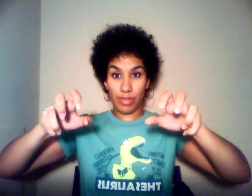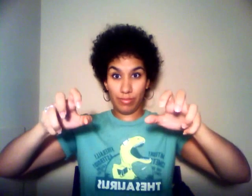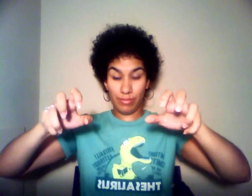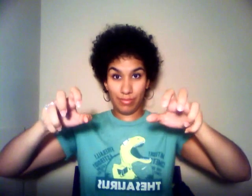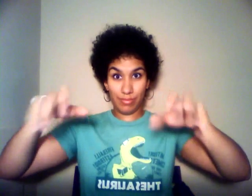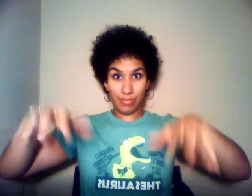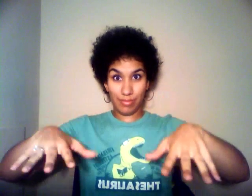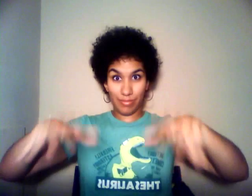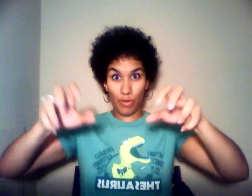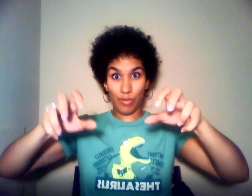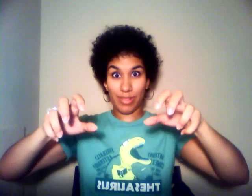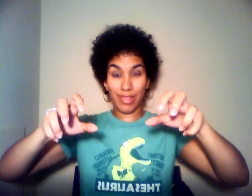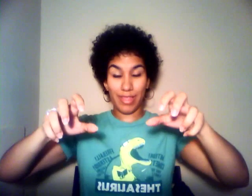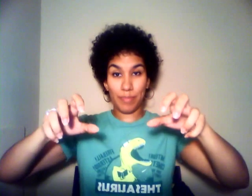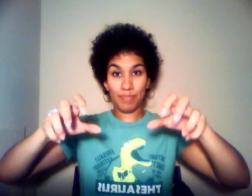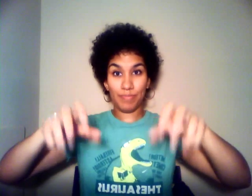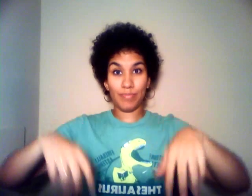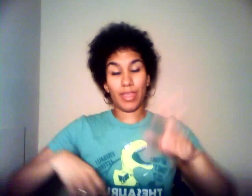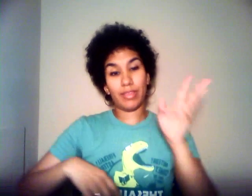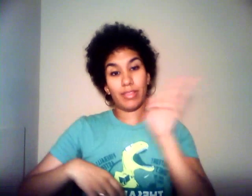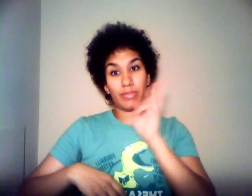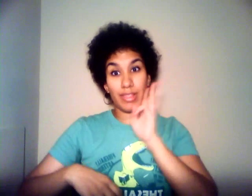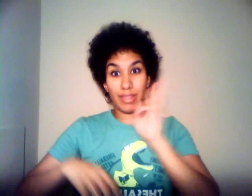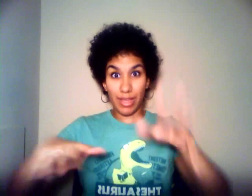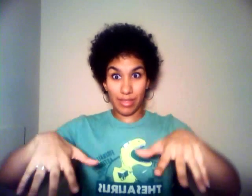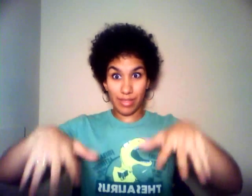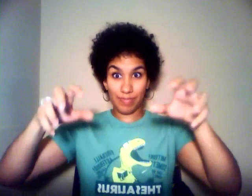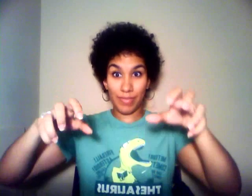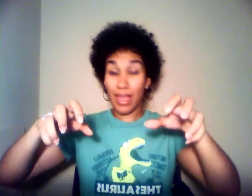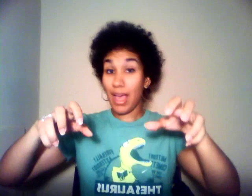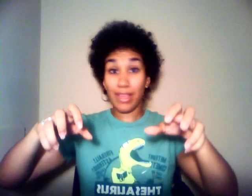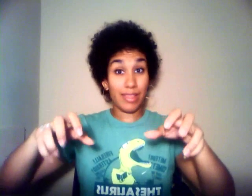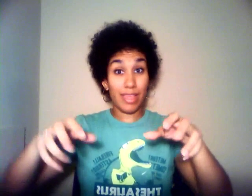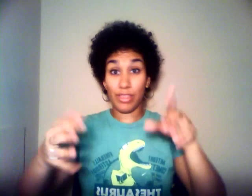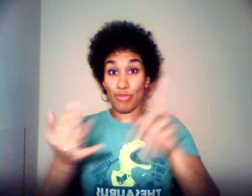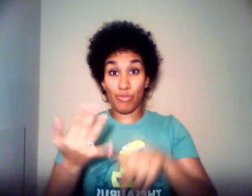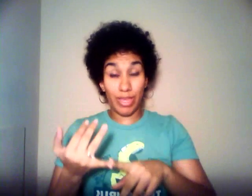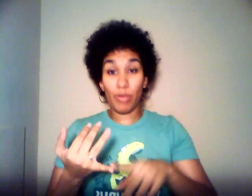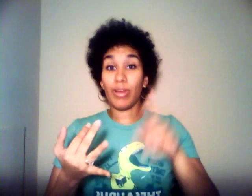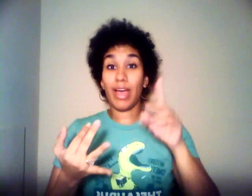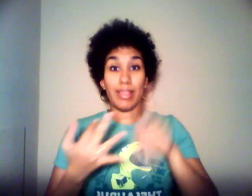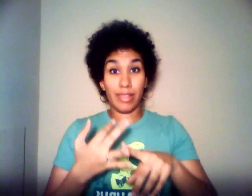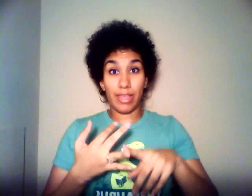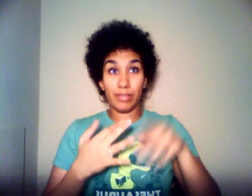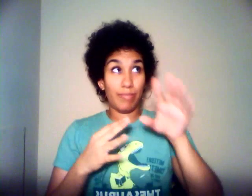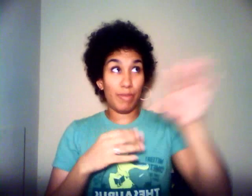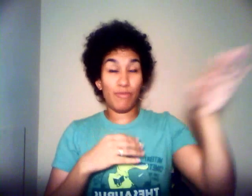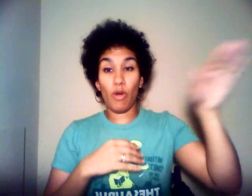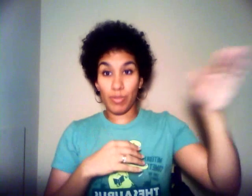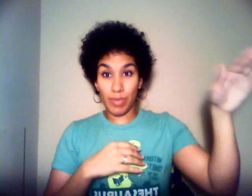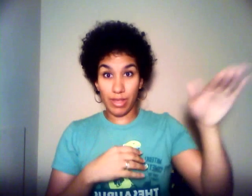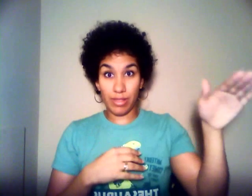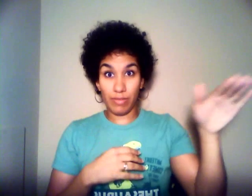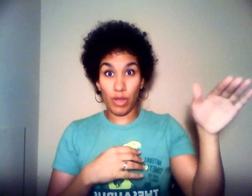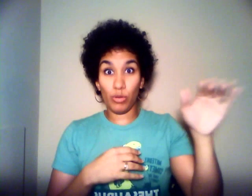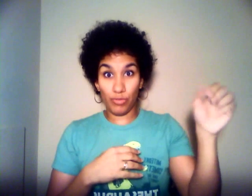frozen. Frozen, see that? Okay, so this is ice. Ice in your drink, or ice that maybe forms because of a cold